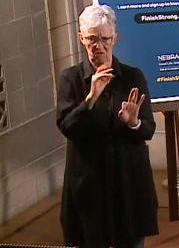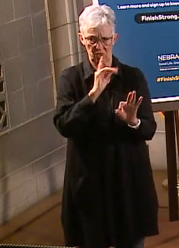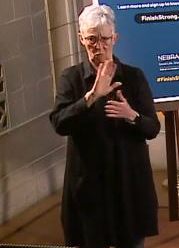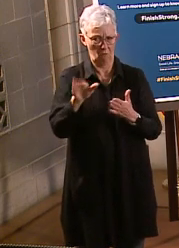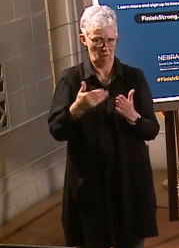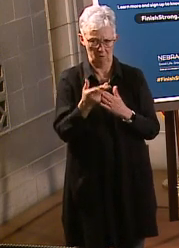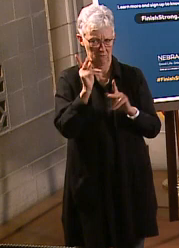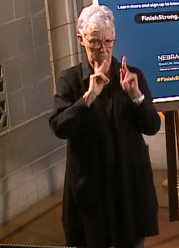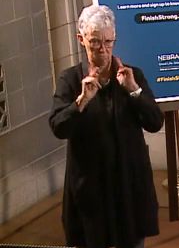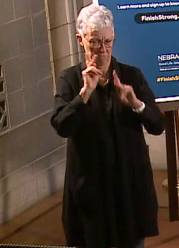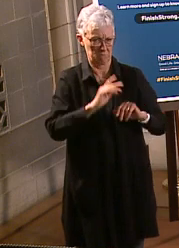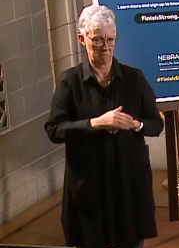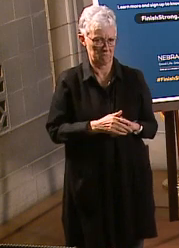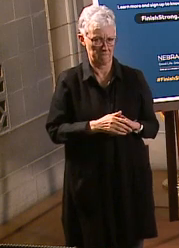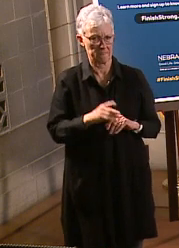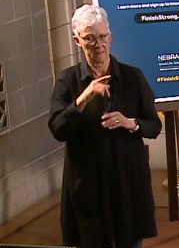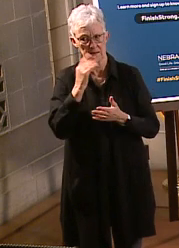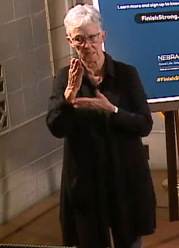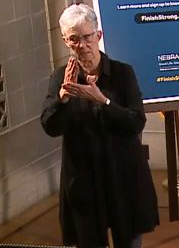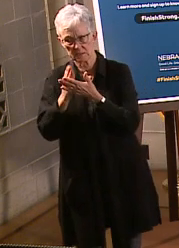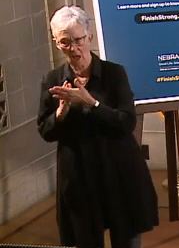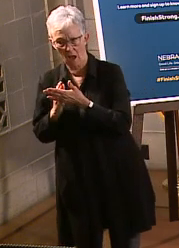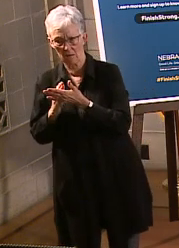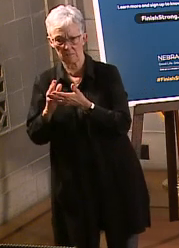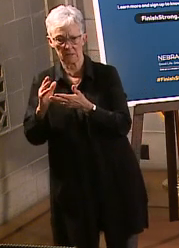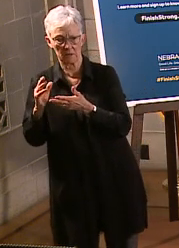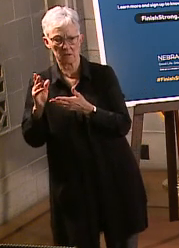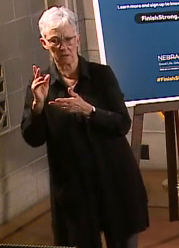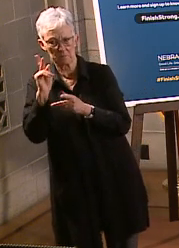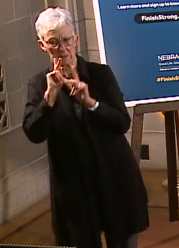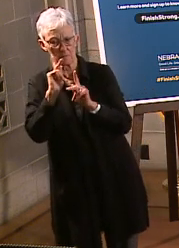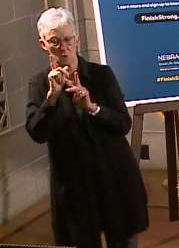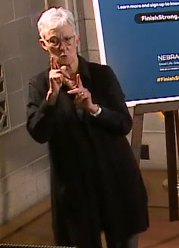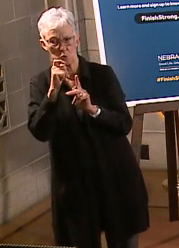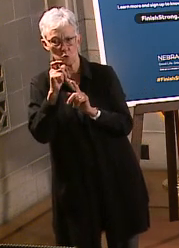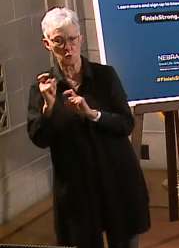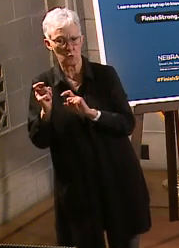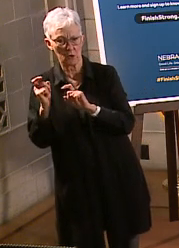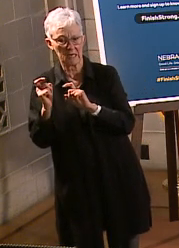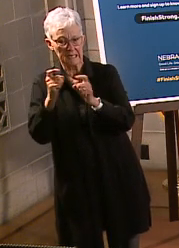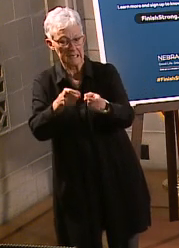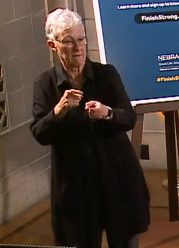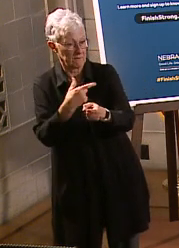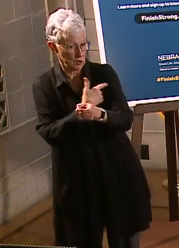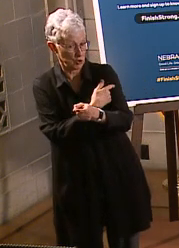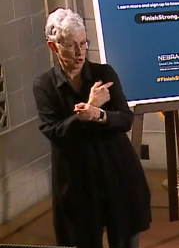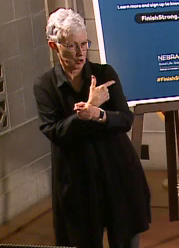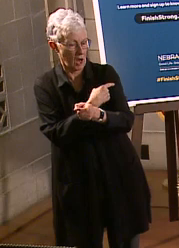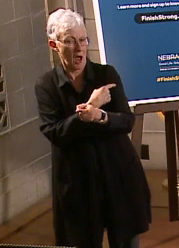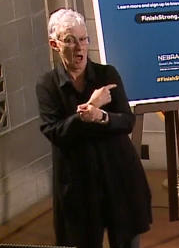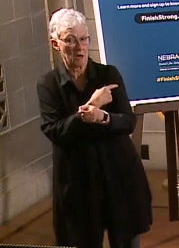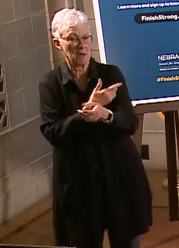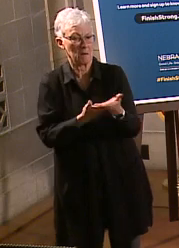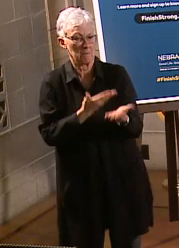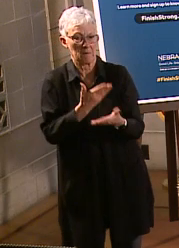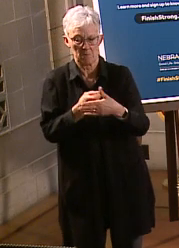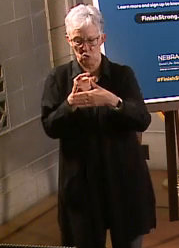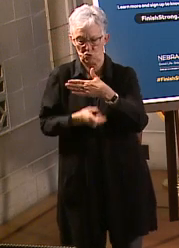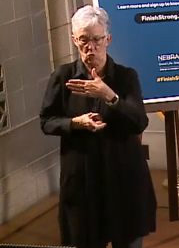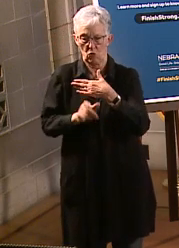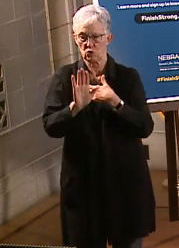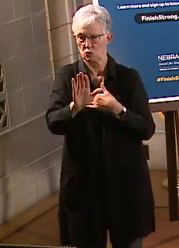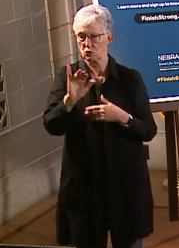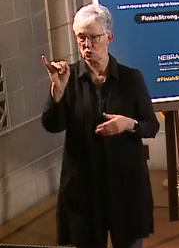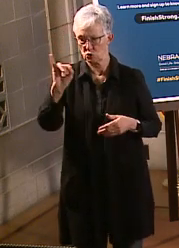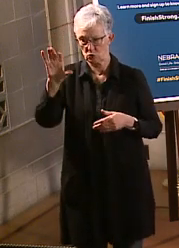some providers who are charging an administrative fee to your insurance if you have insurance, but if you don't have insurance, that's